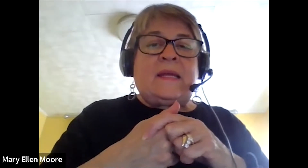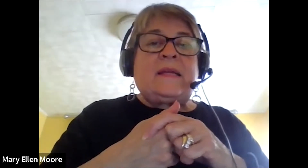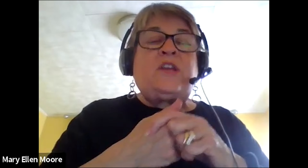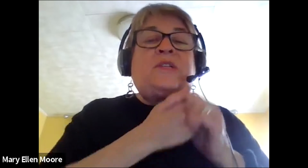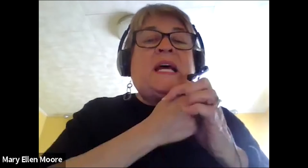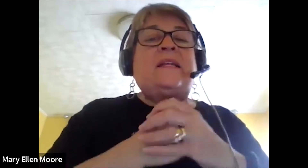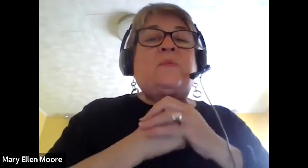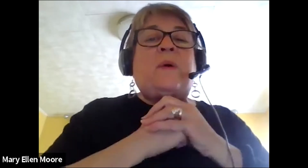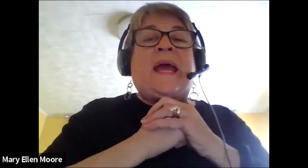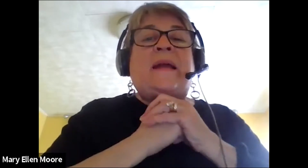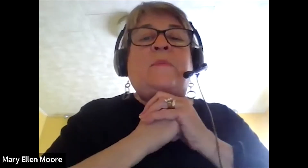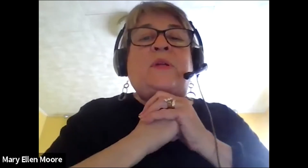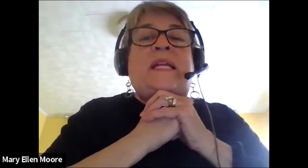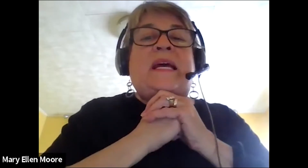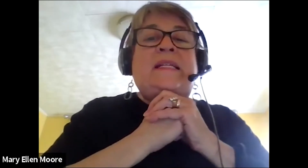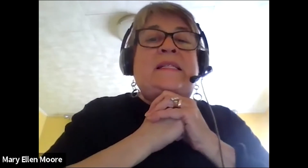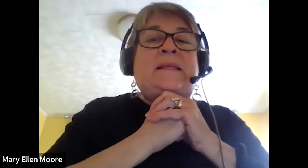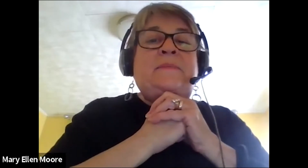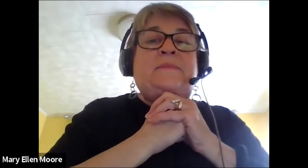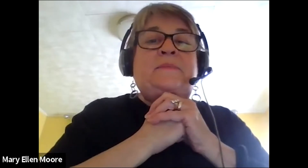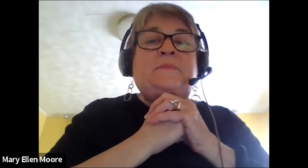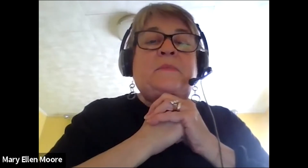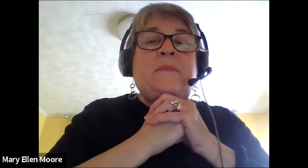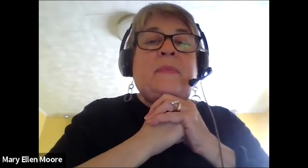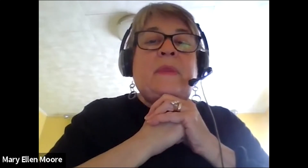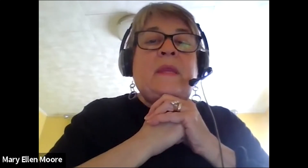Can you tell us what animal it is?